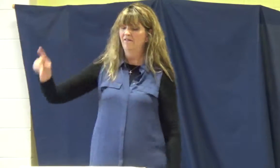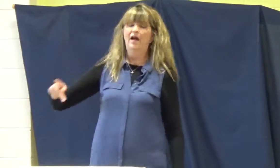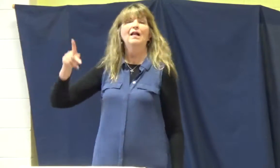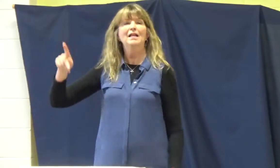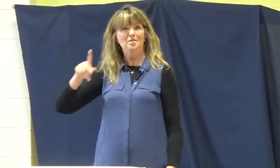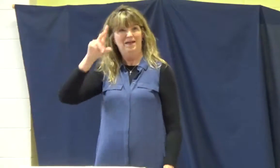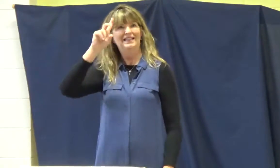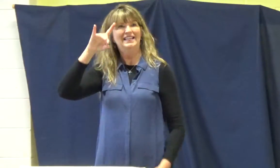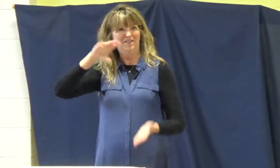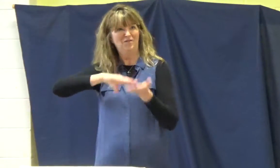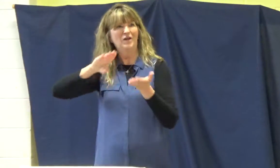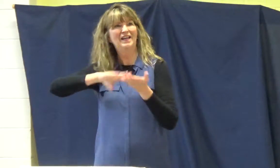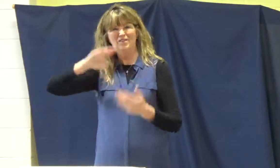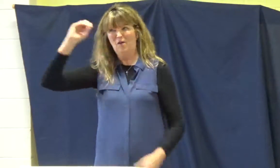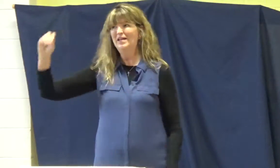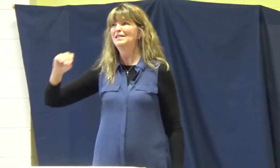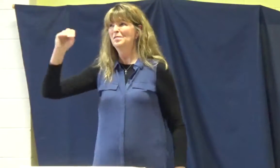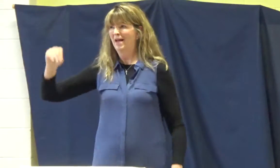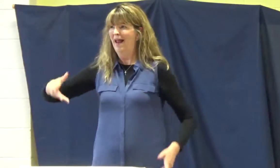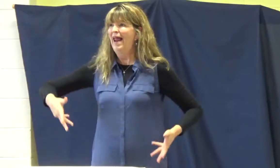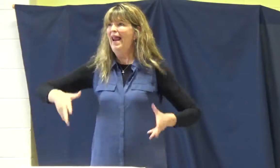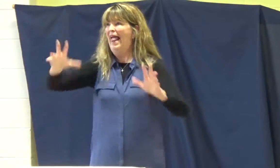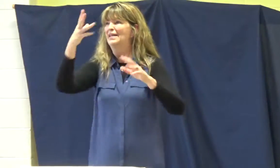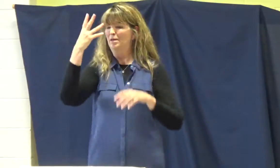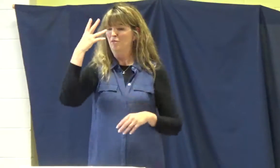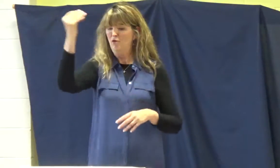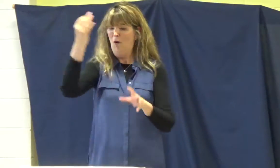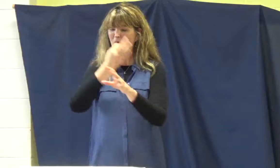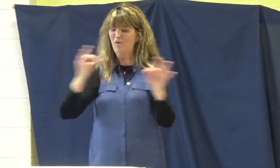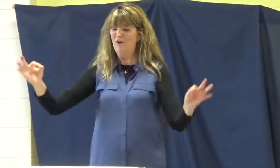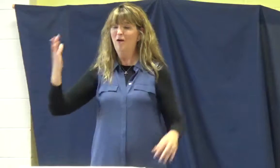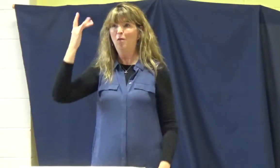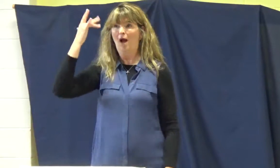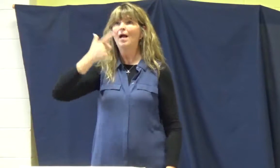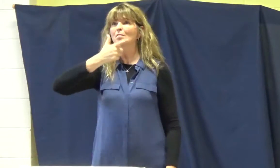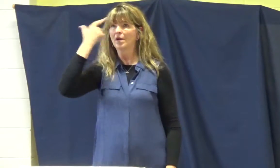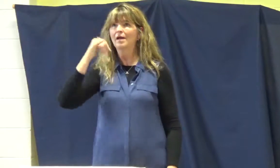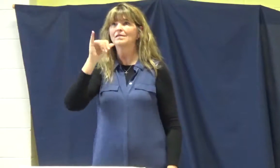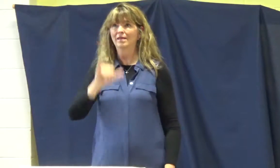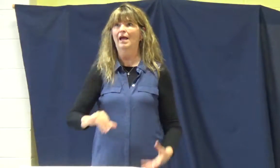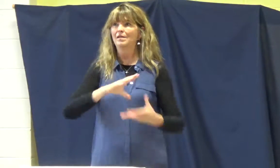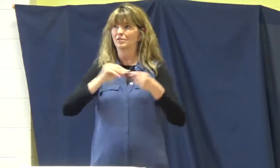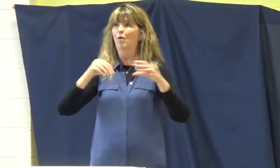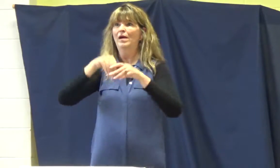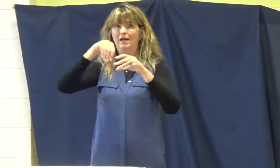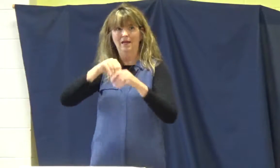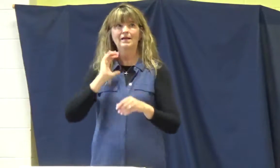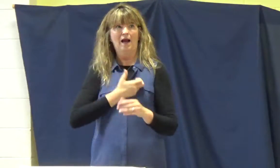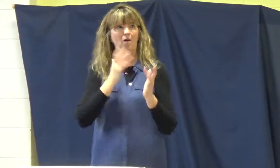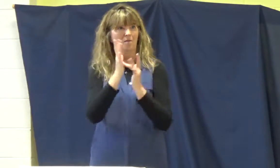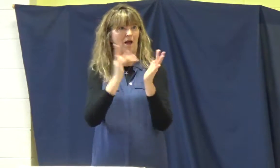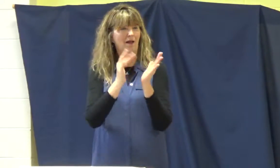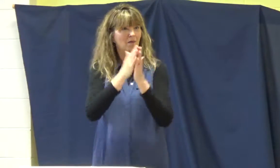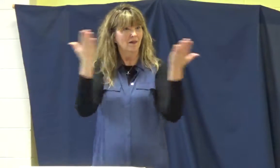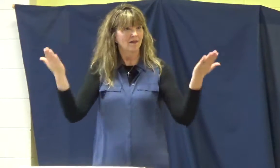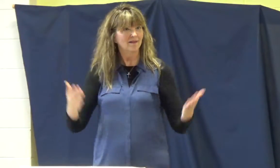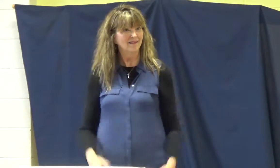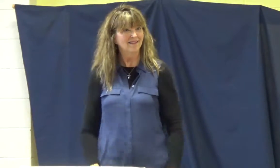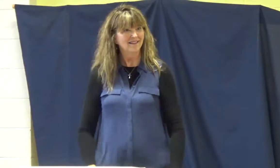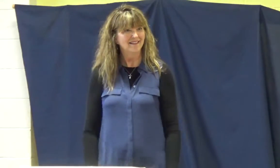Theologians feel confident that Philemon did forgive Onesimus and set him free, because the